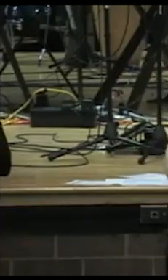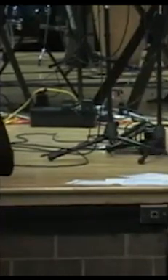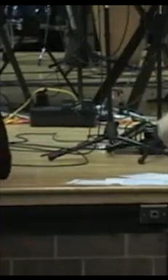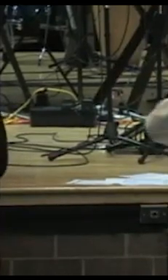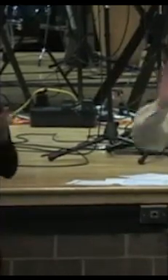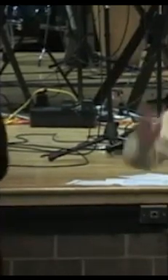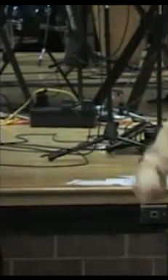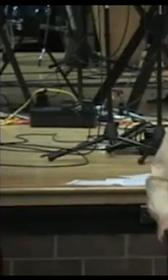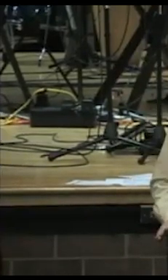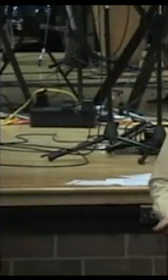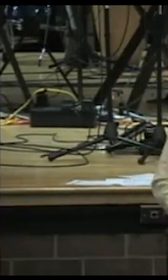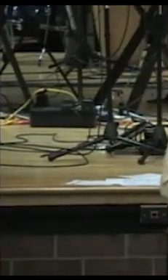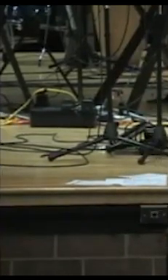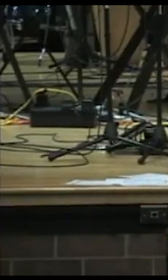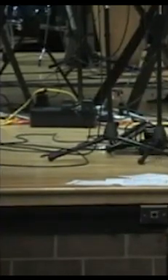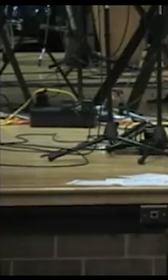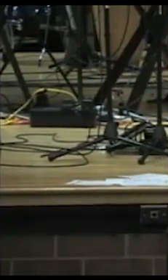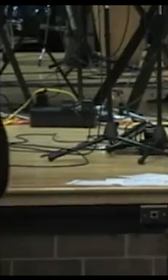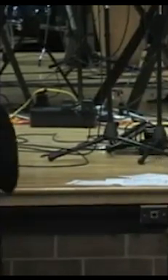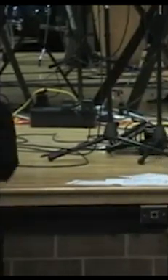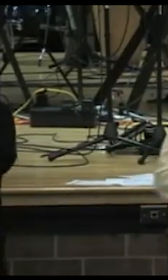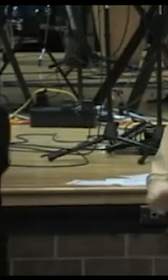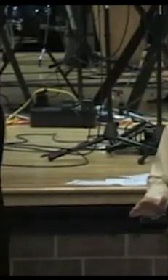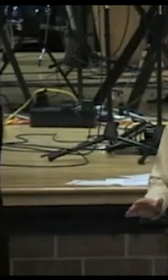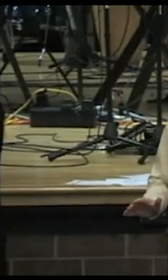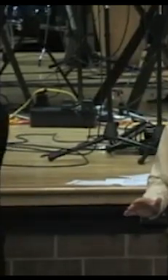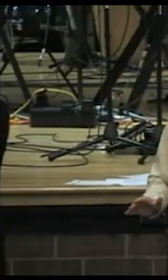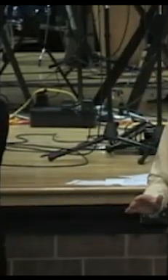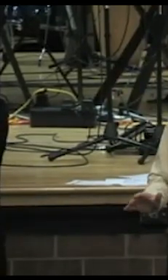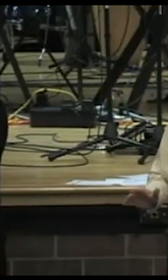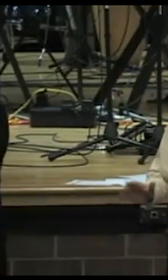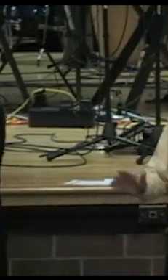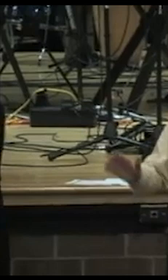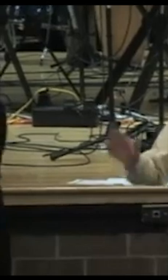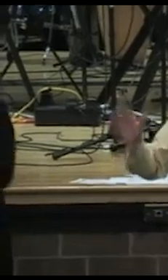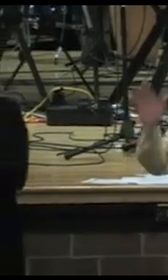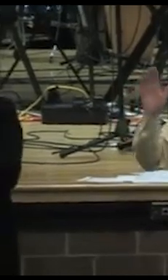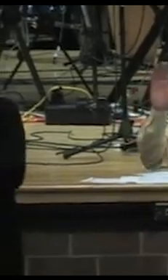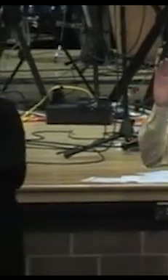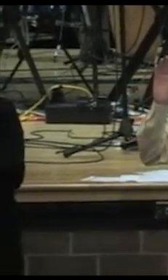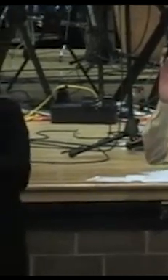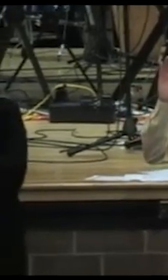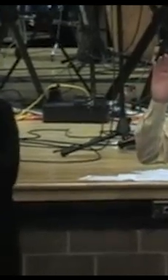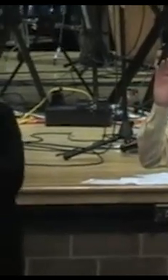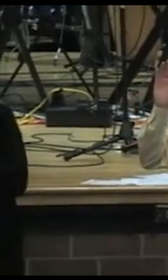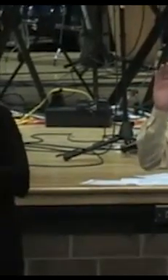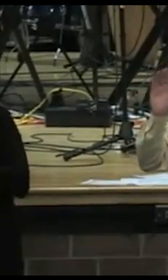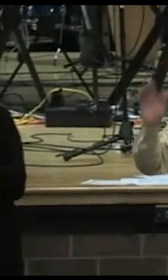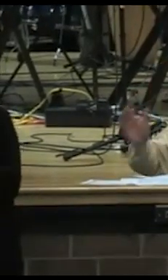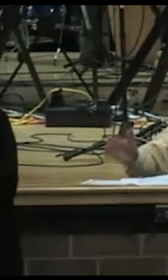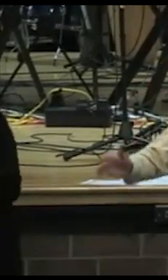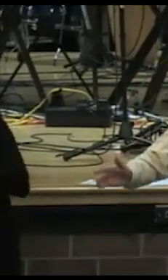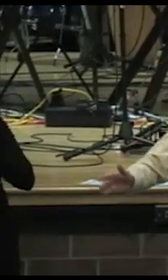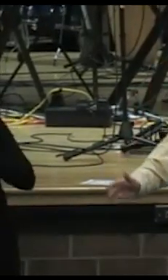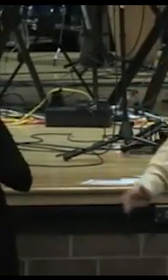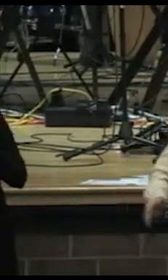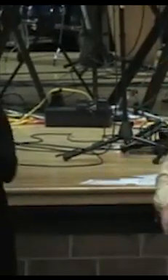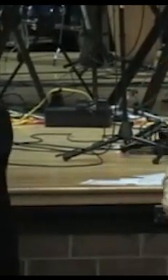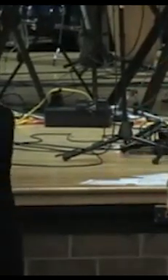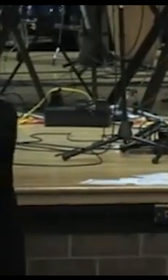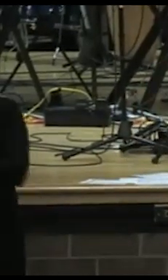that we would seek you first, that we would obey your word quickly. And Lord, we obey your word